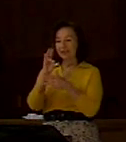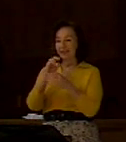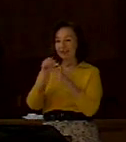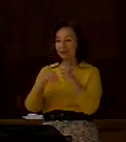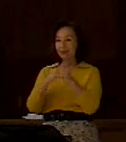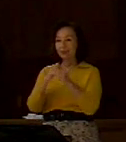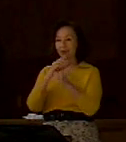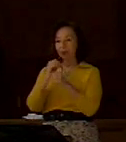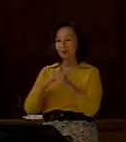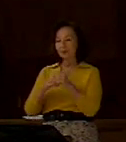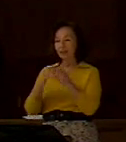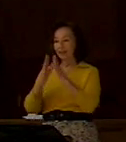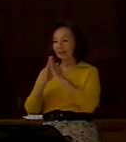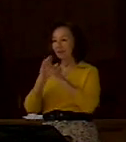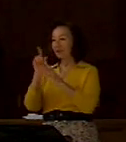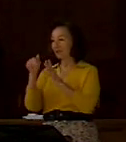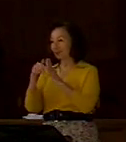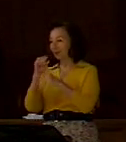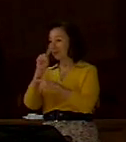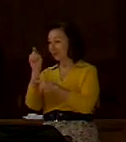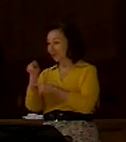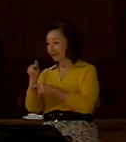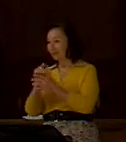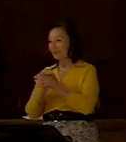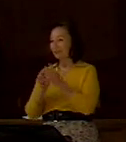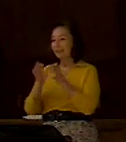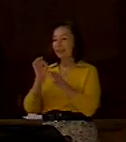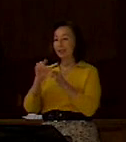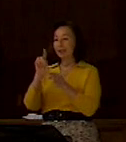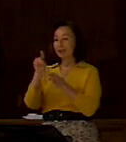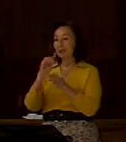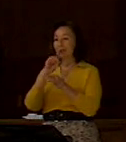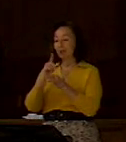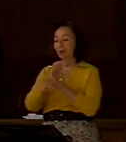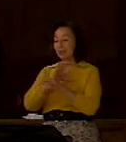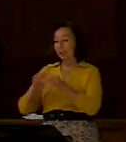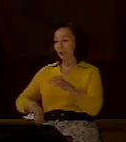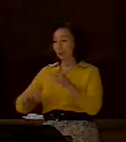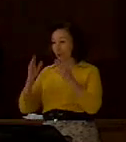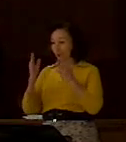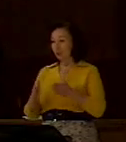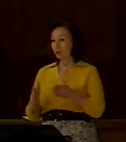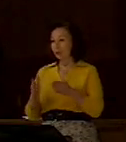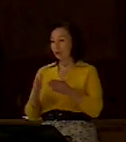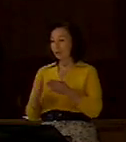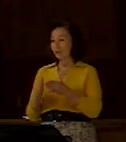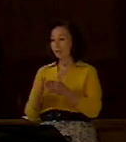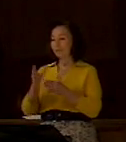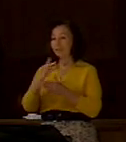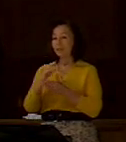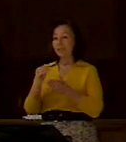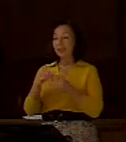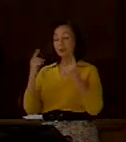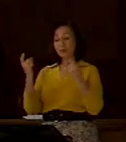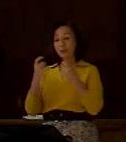they're asked this question. If you are a Christian and you